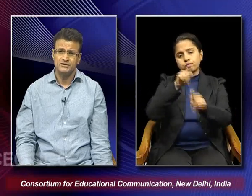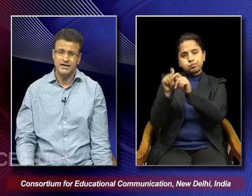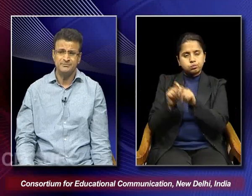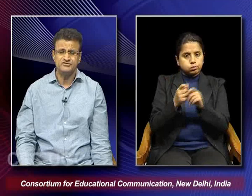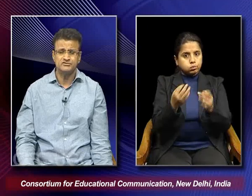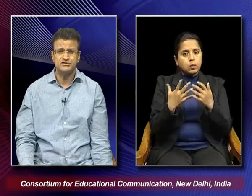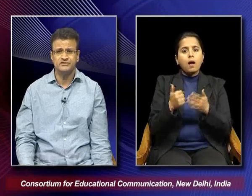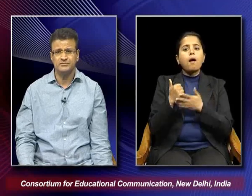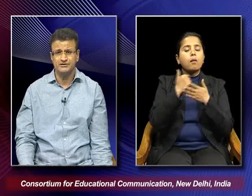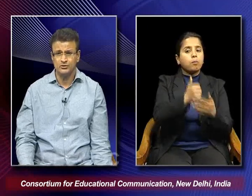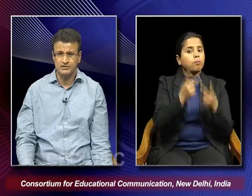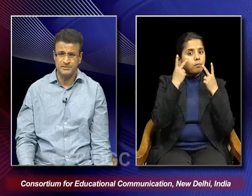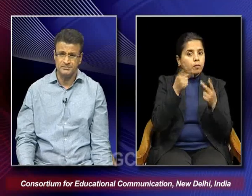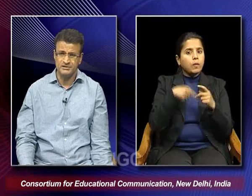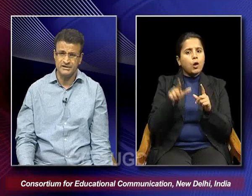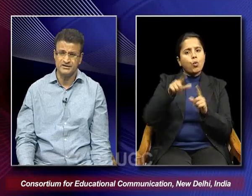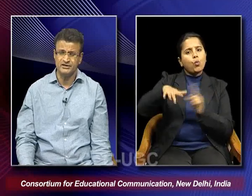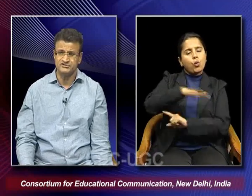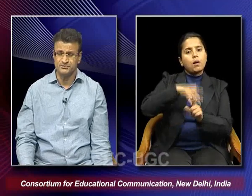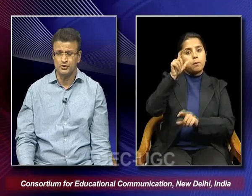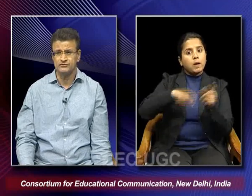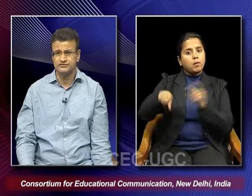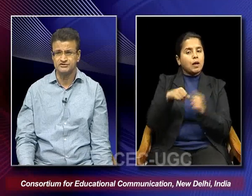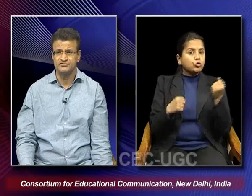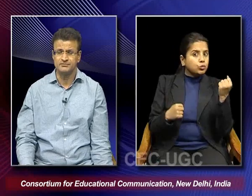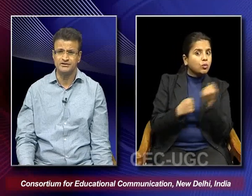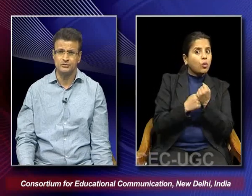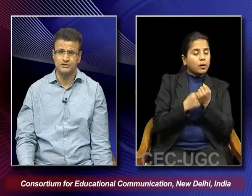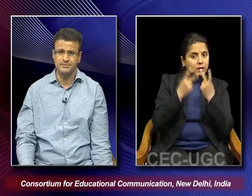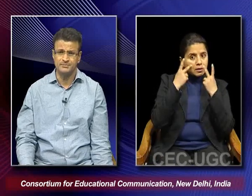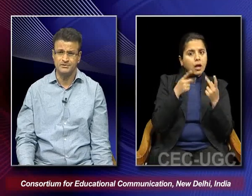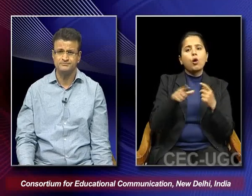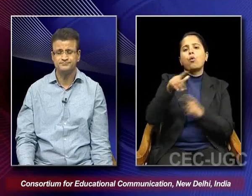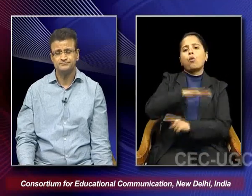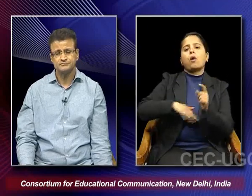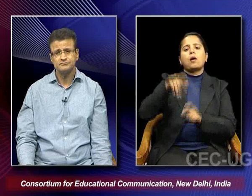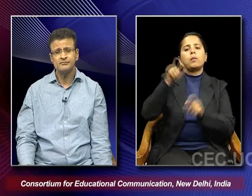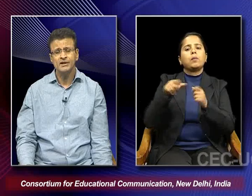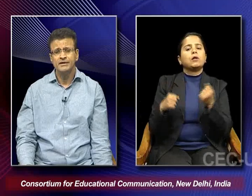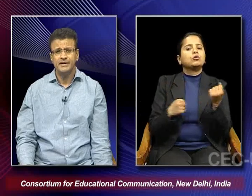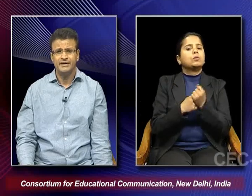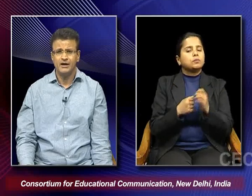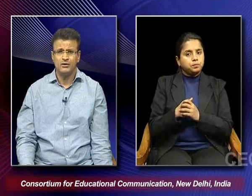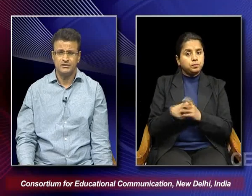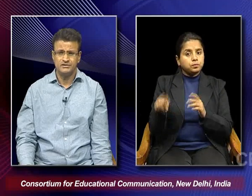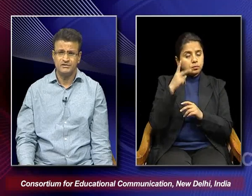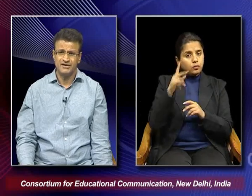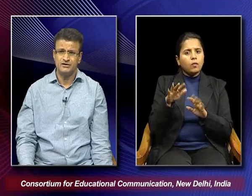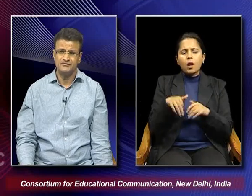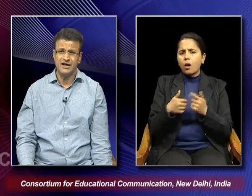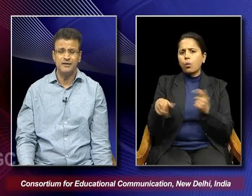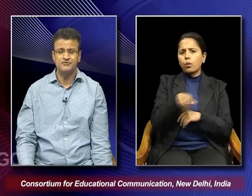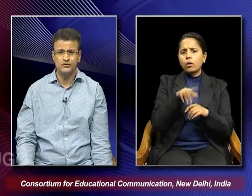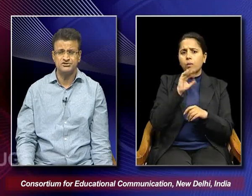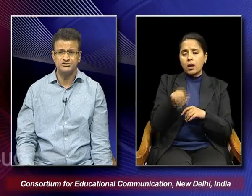the help which was given by the local people and the kind of support which was given by the local people, and how the valor